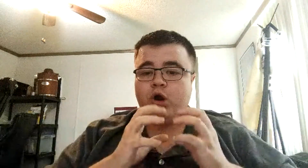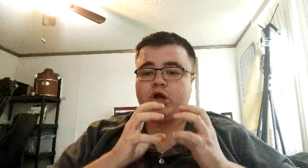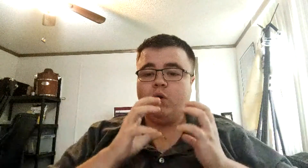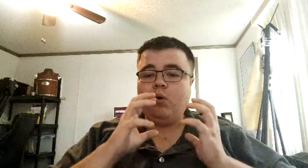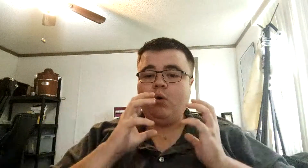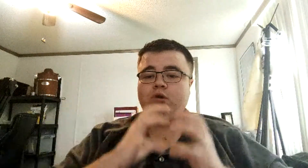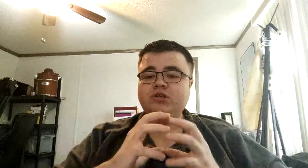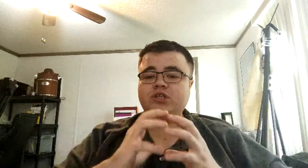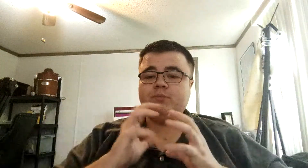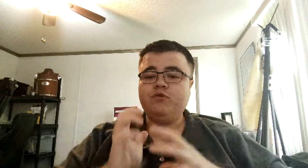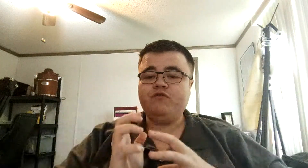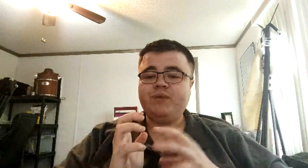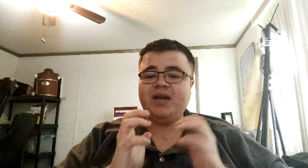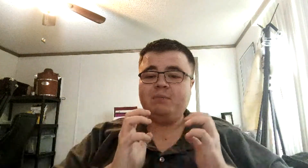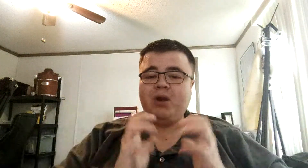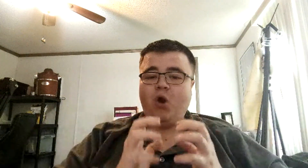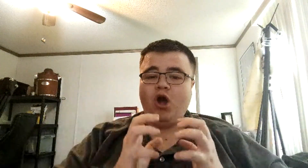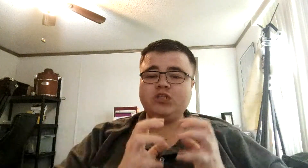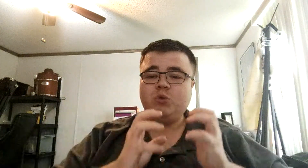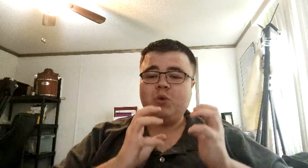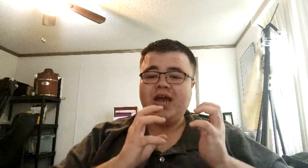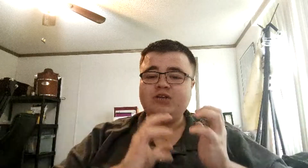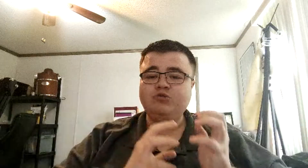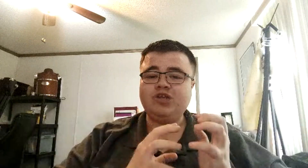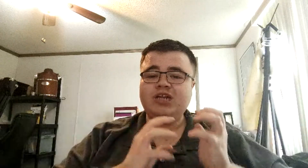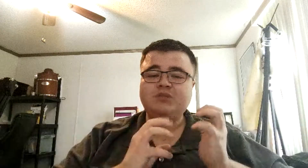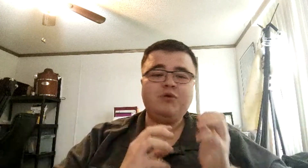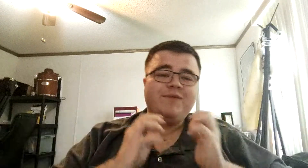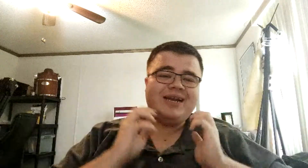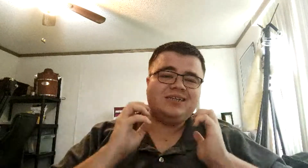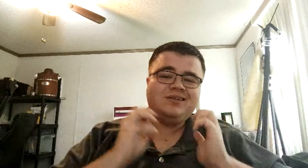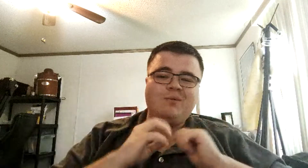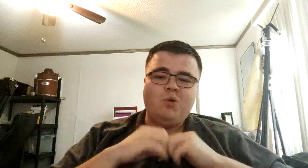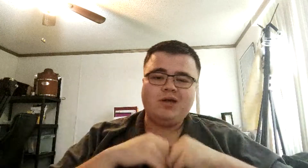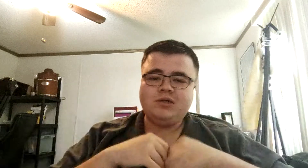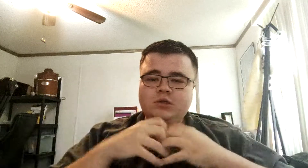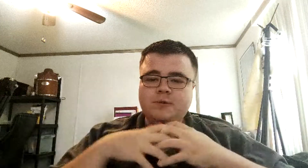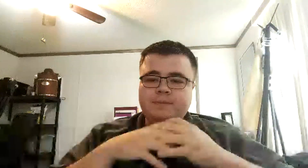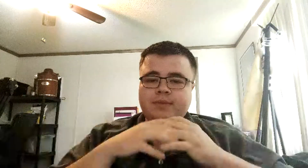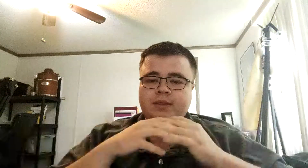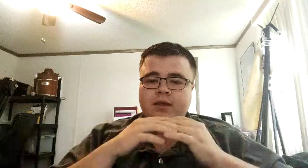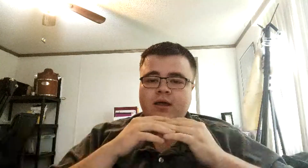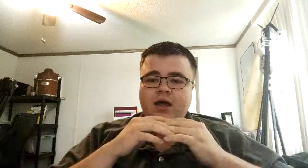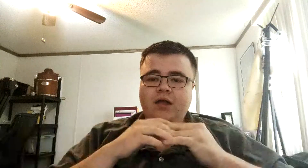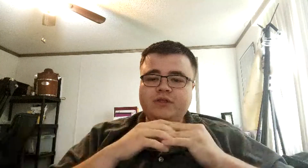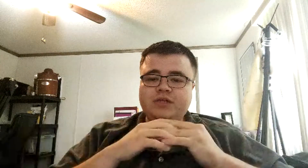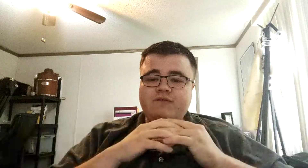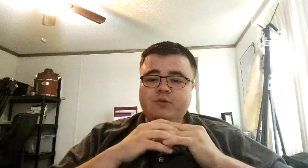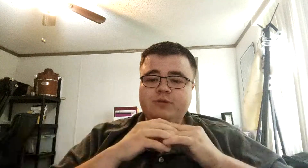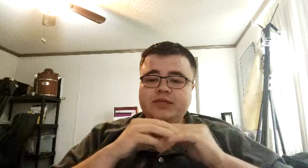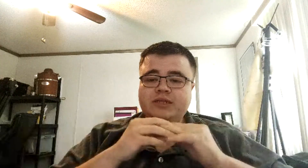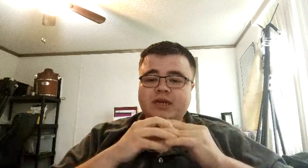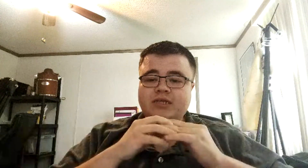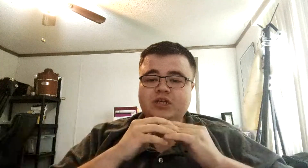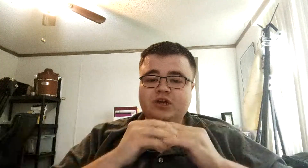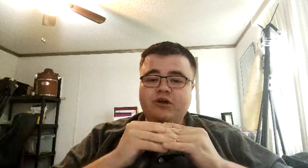support oralism movement, but also eugenics movement in some ways. And the deaf community in today's